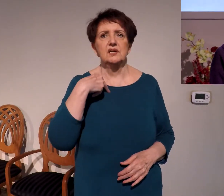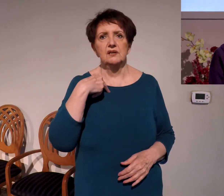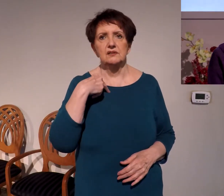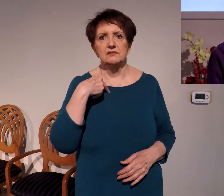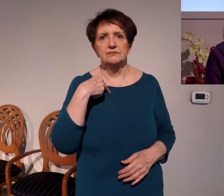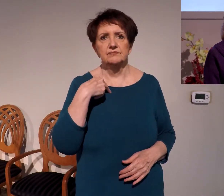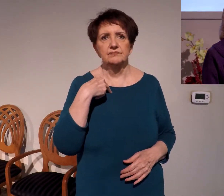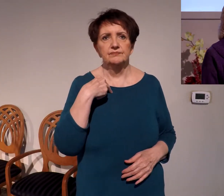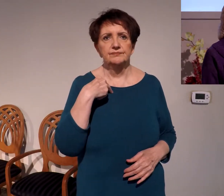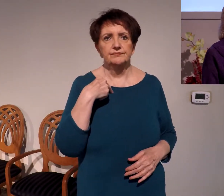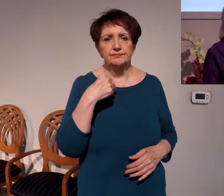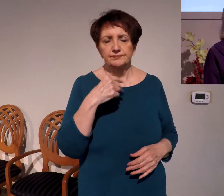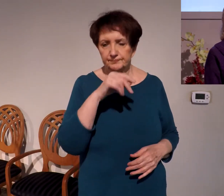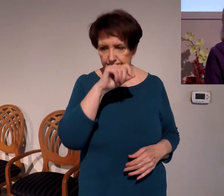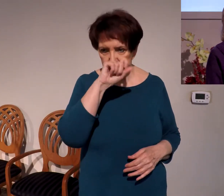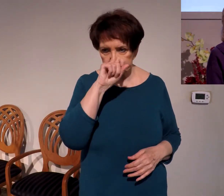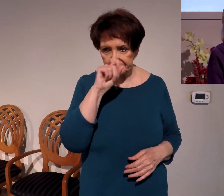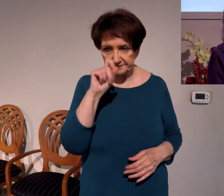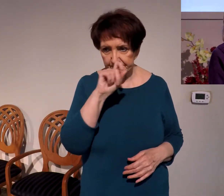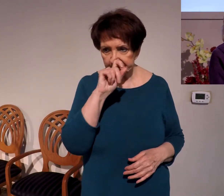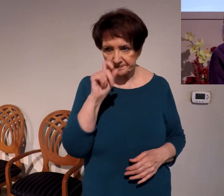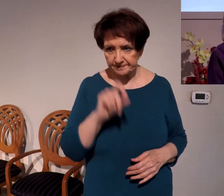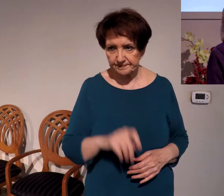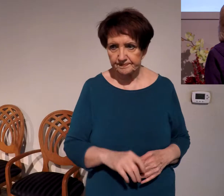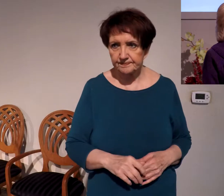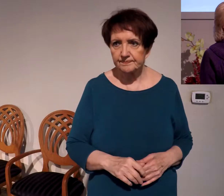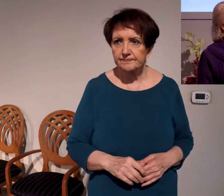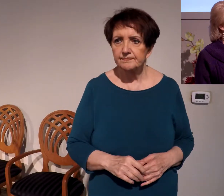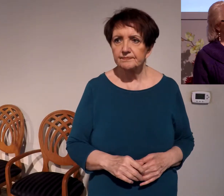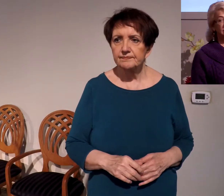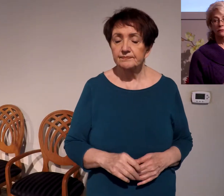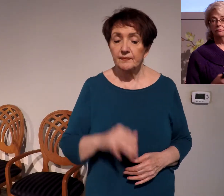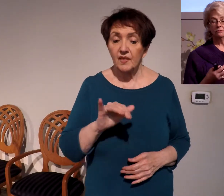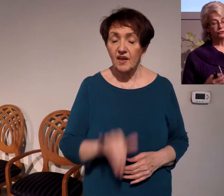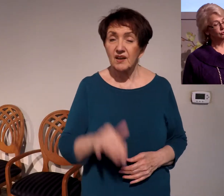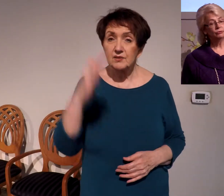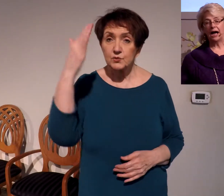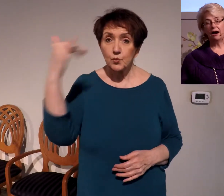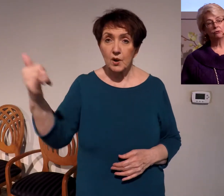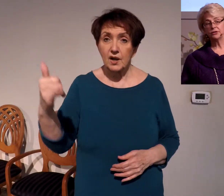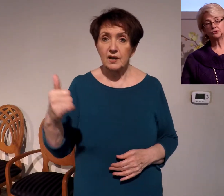inducing stress. And so this is why we